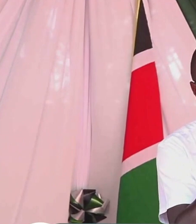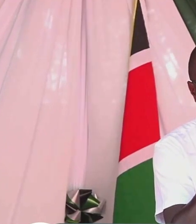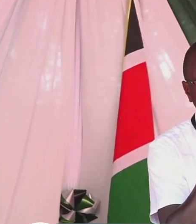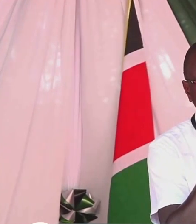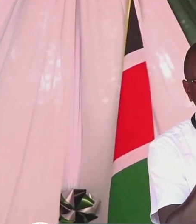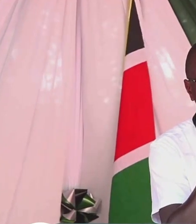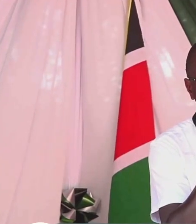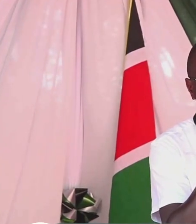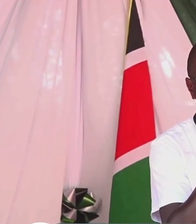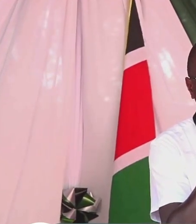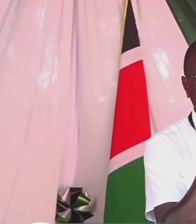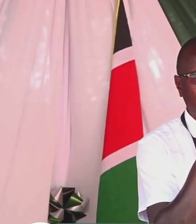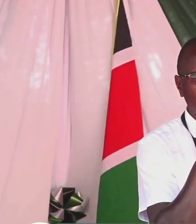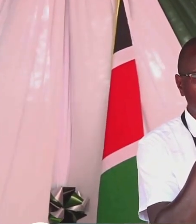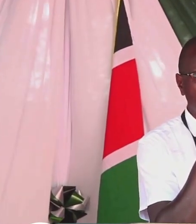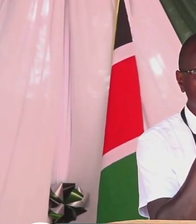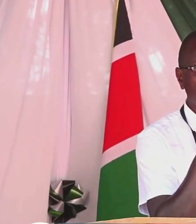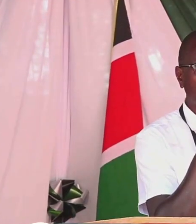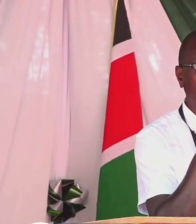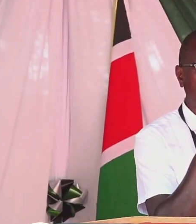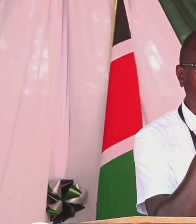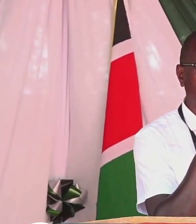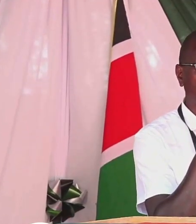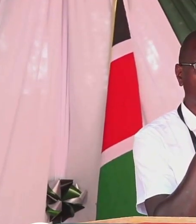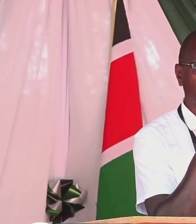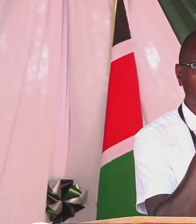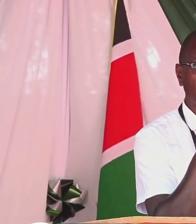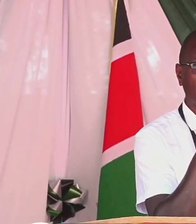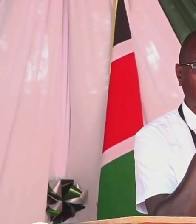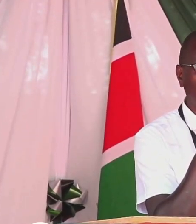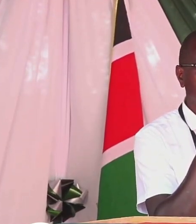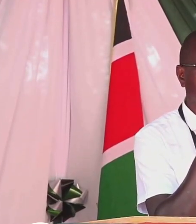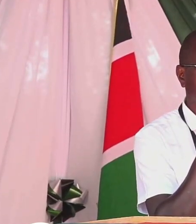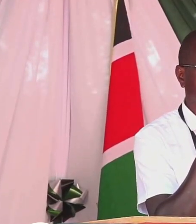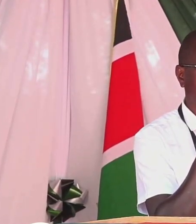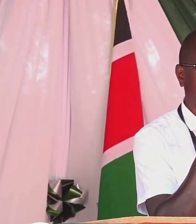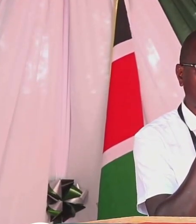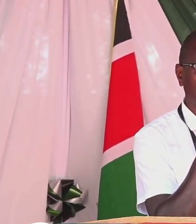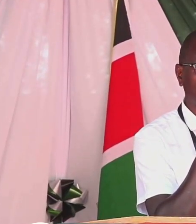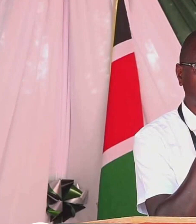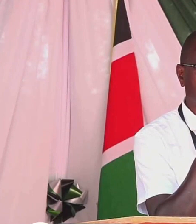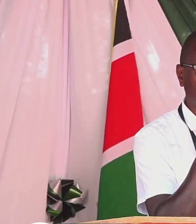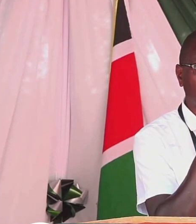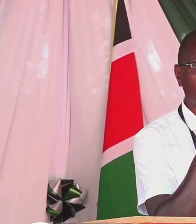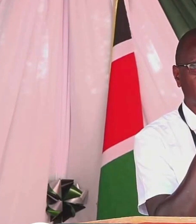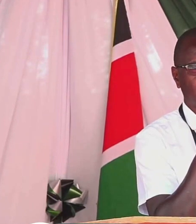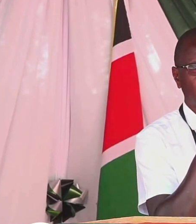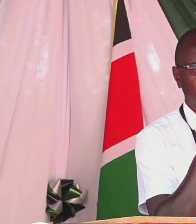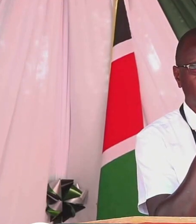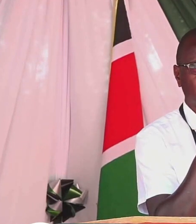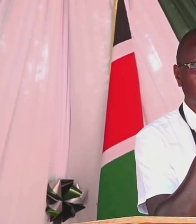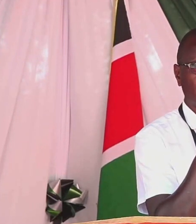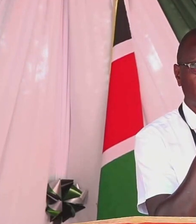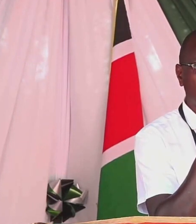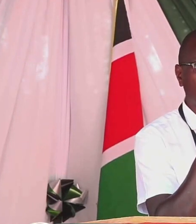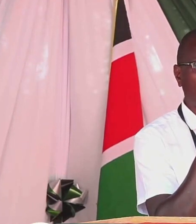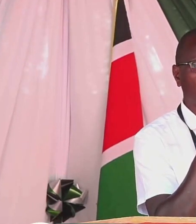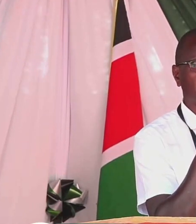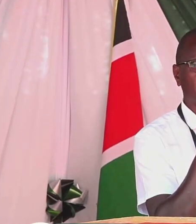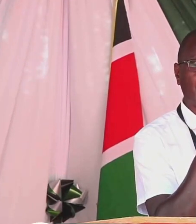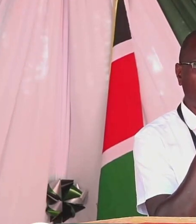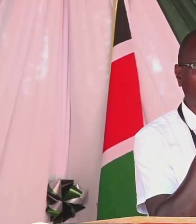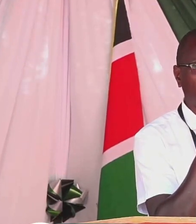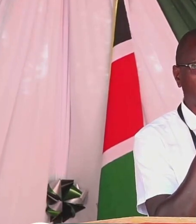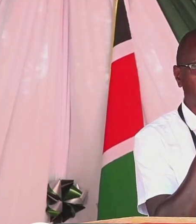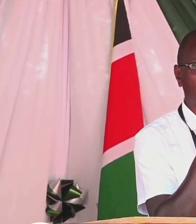Africa. And if things go well in County 001, definitely, everything